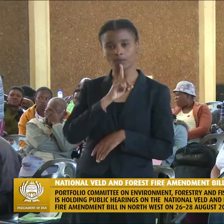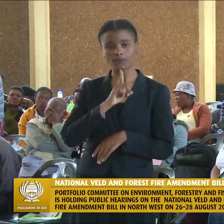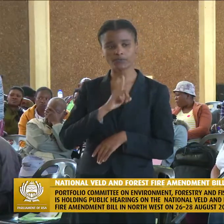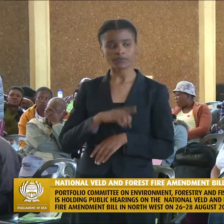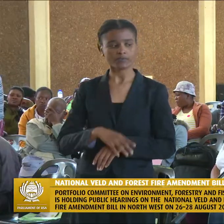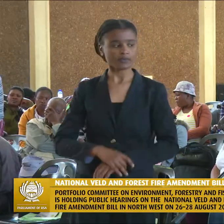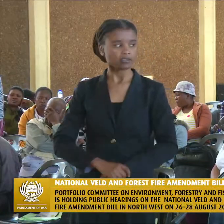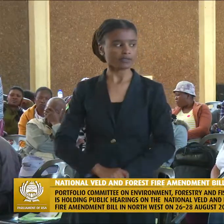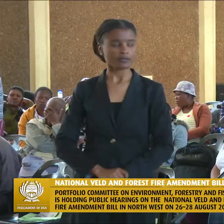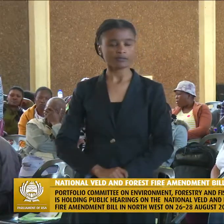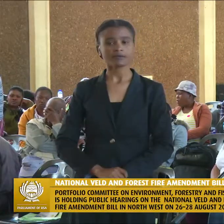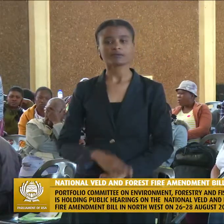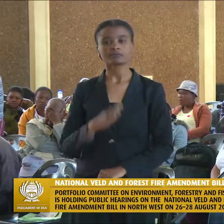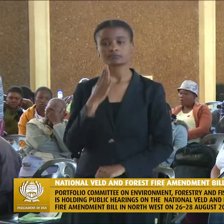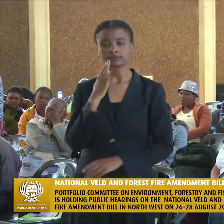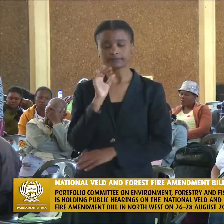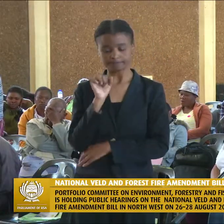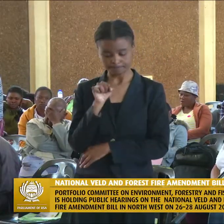i hope